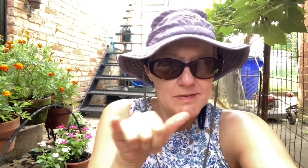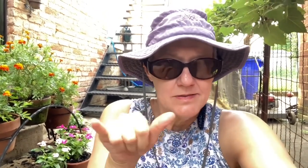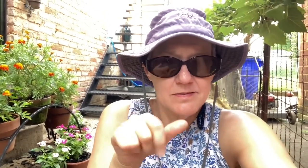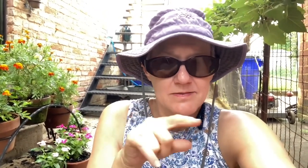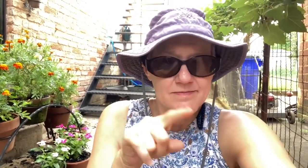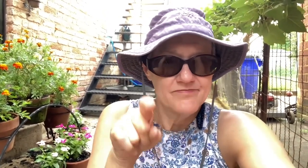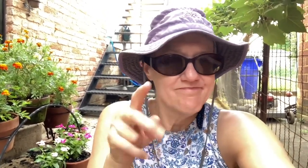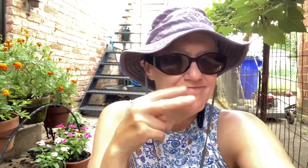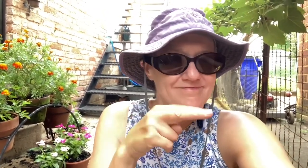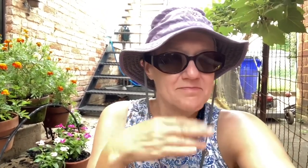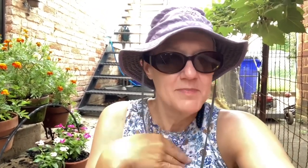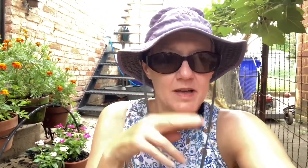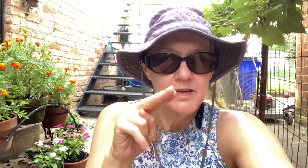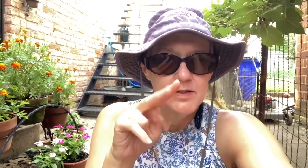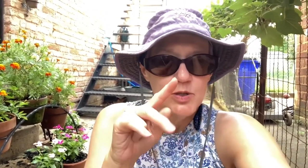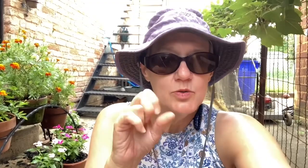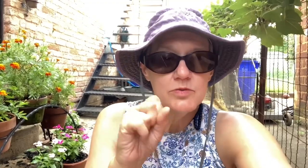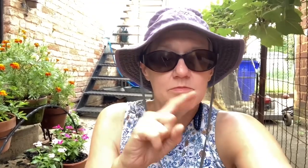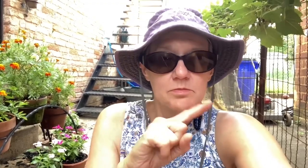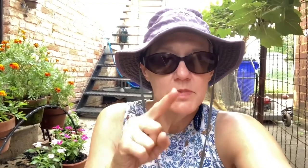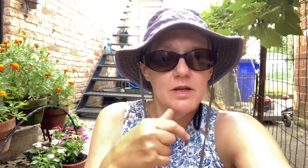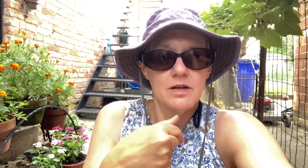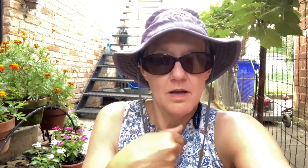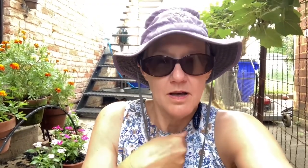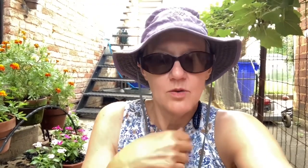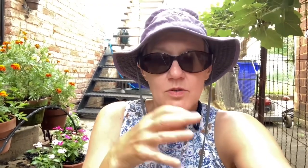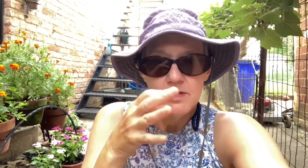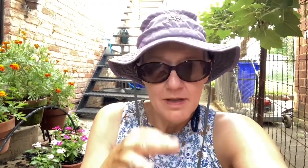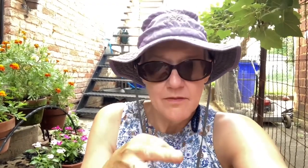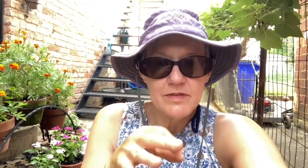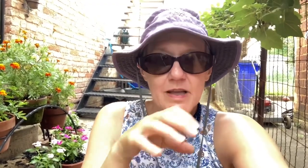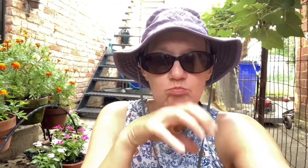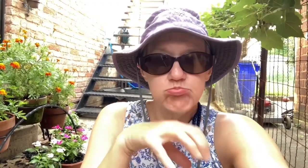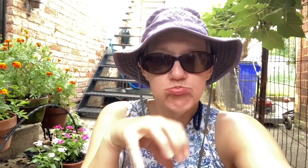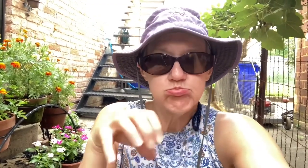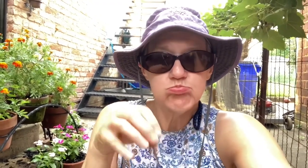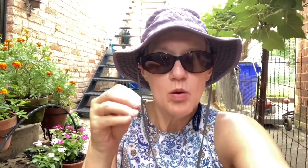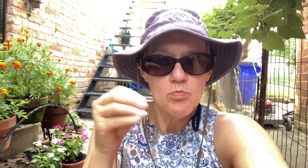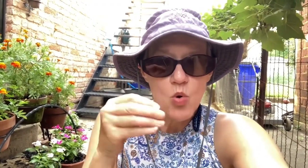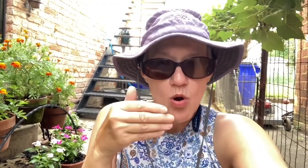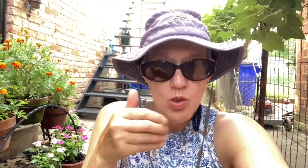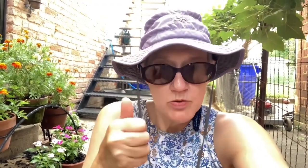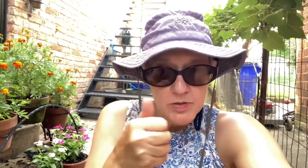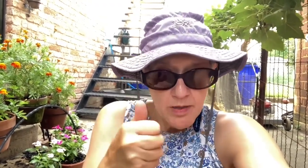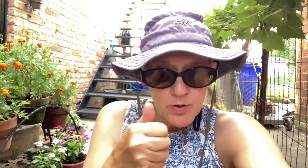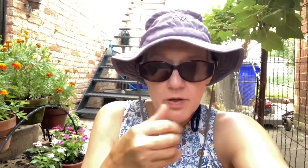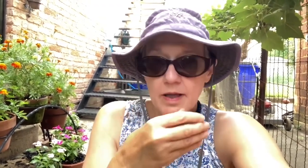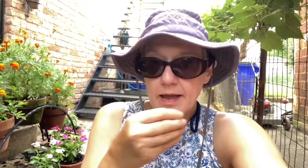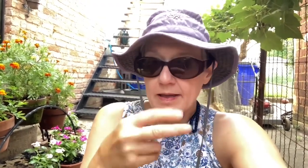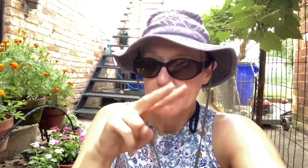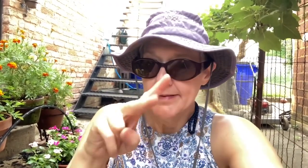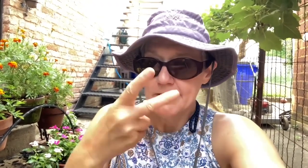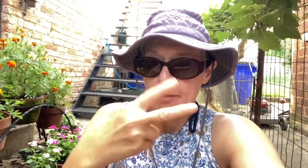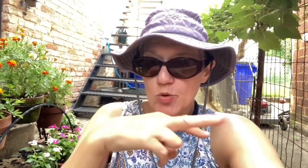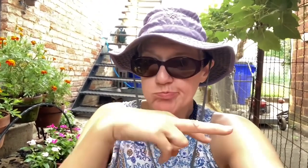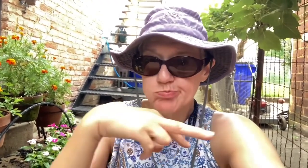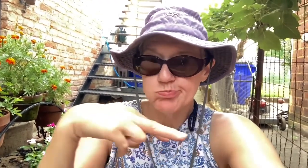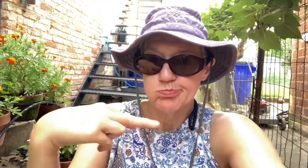the spacing that I used. I'd have to check my notes, but I would definitely put them closer together and a